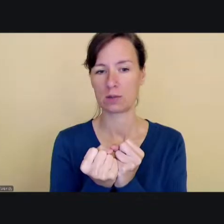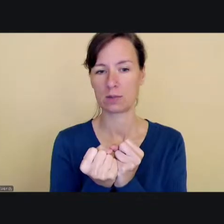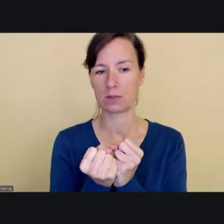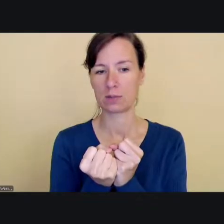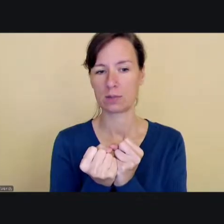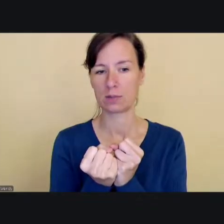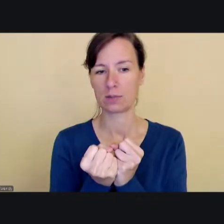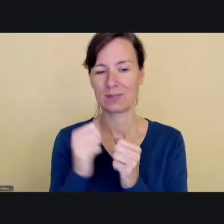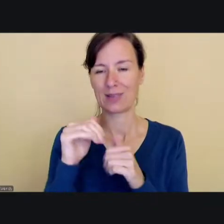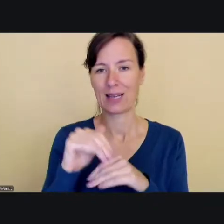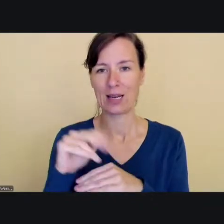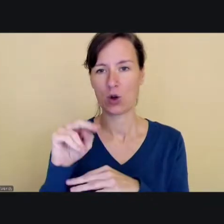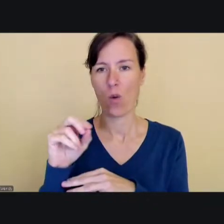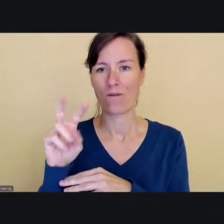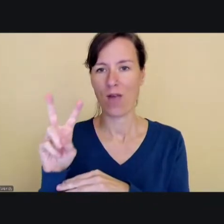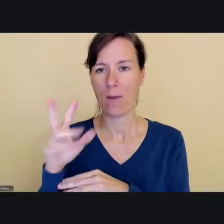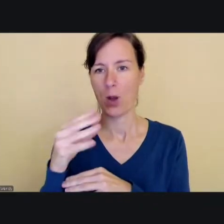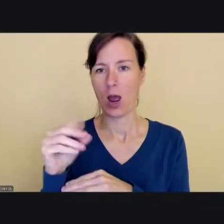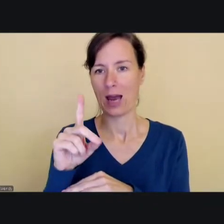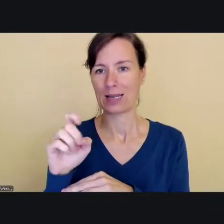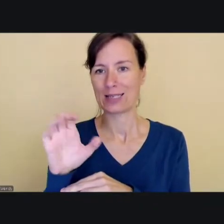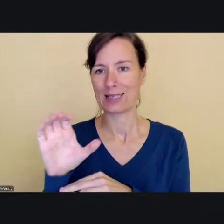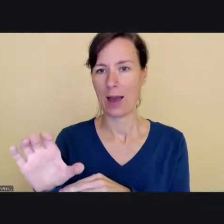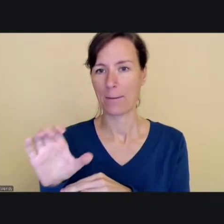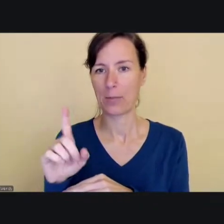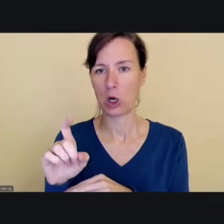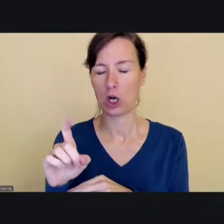in November and December.